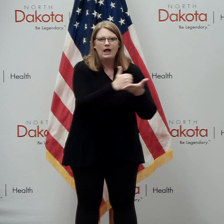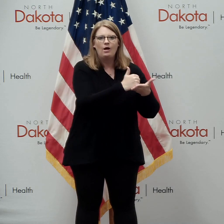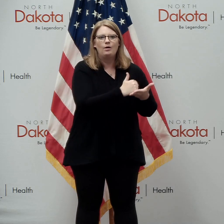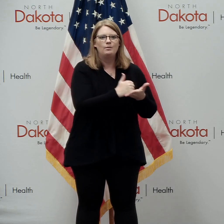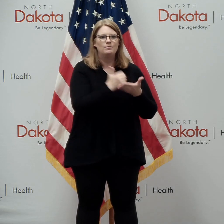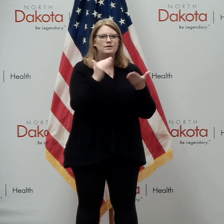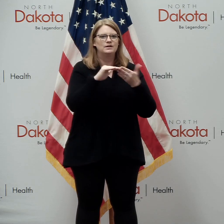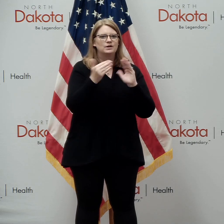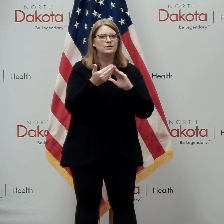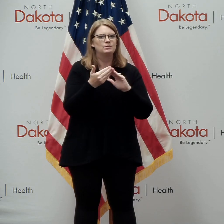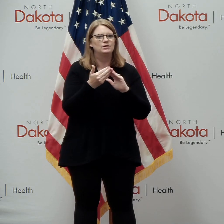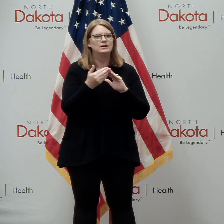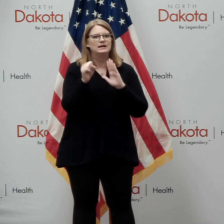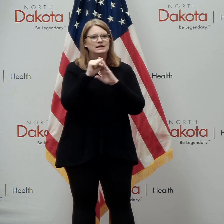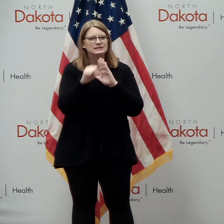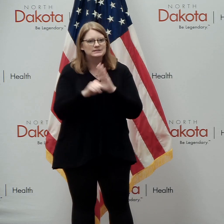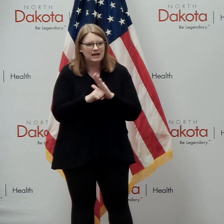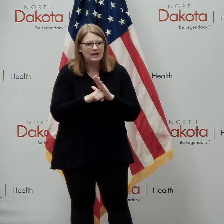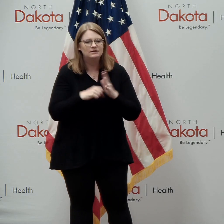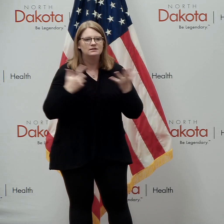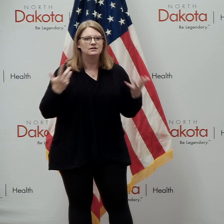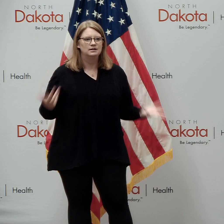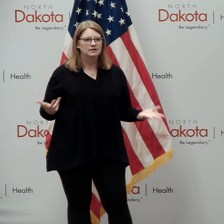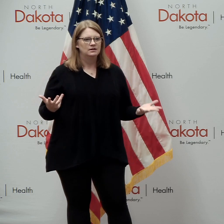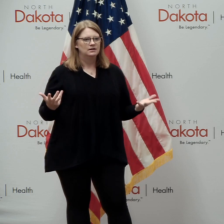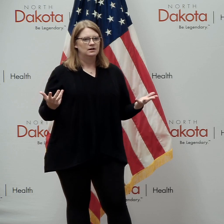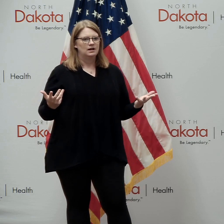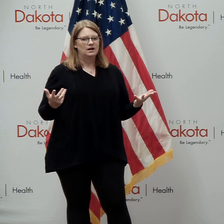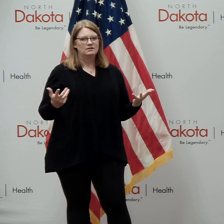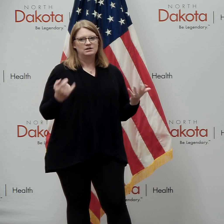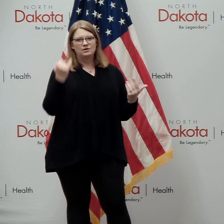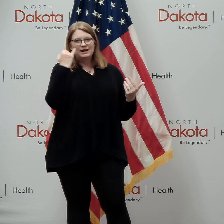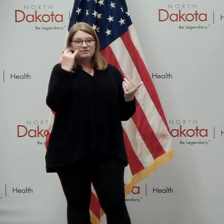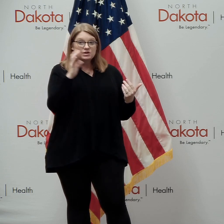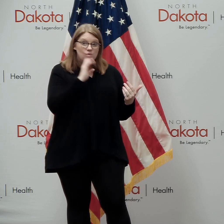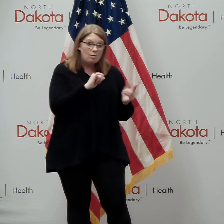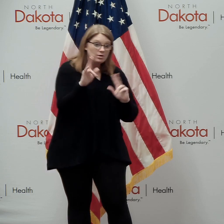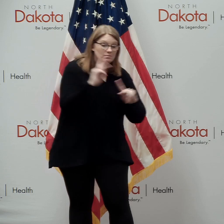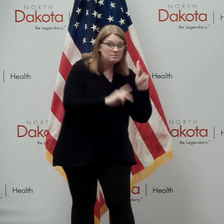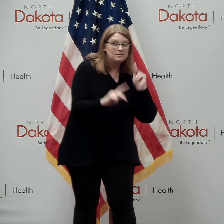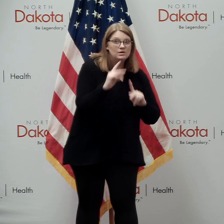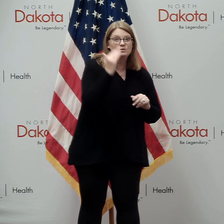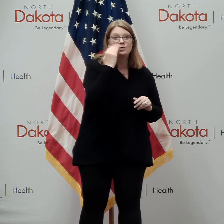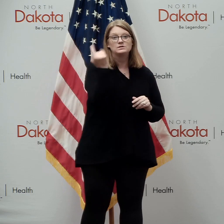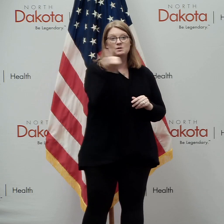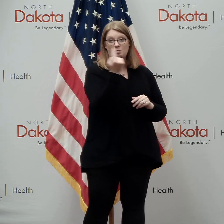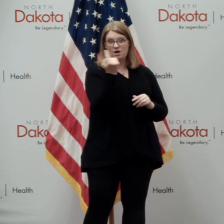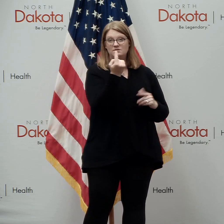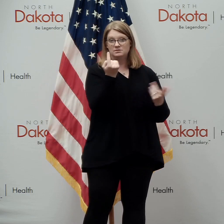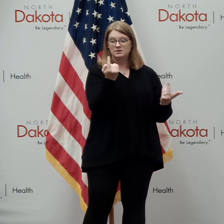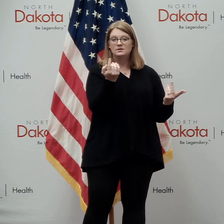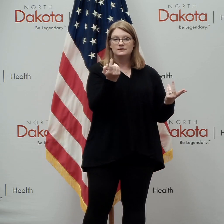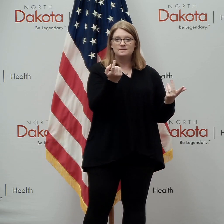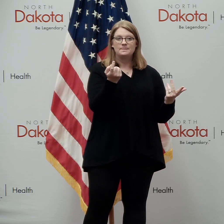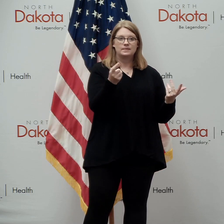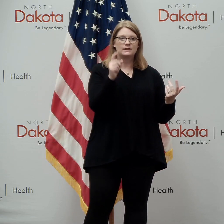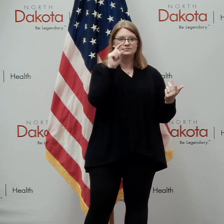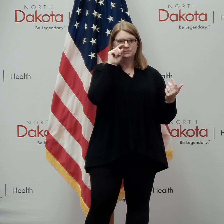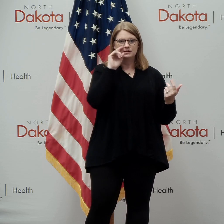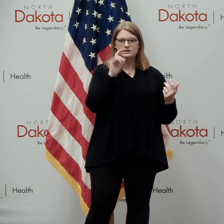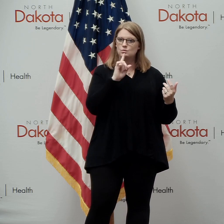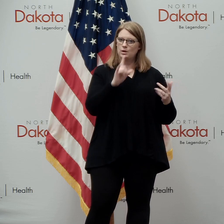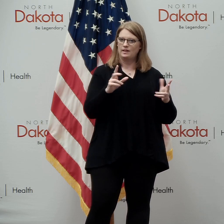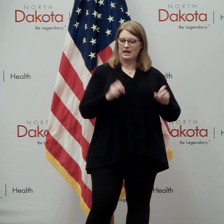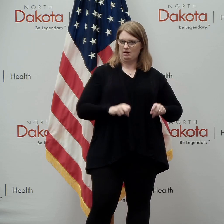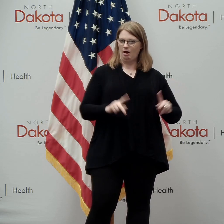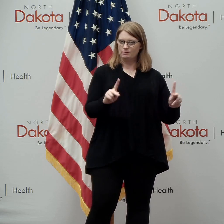If you care about the loved ones that or maybe you don't have any elderly loved ones, but someone that does, then there's an opportunity